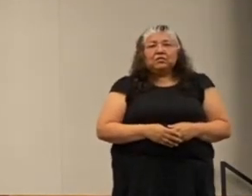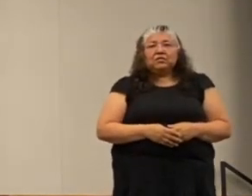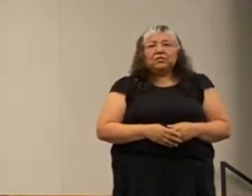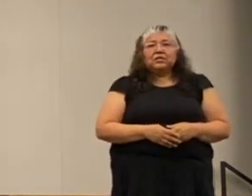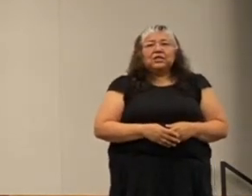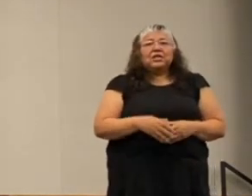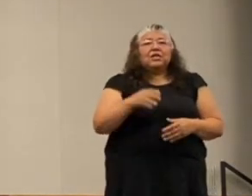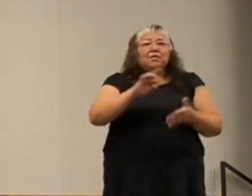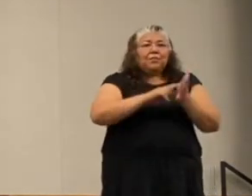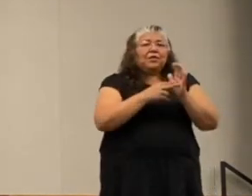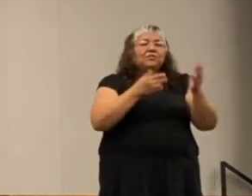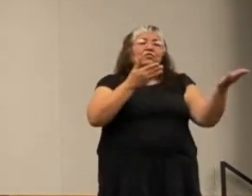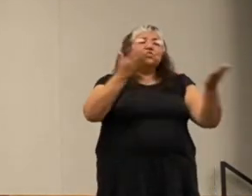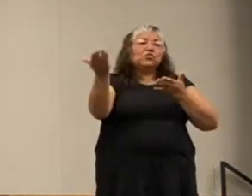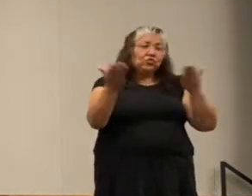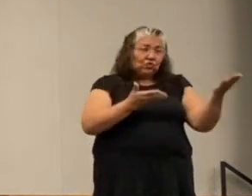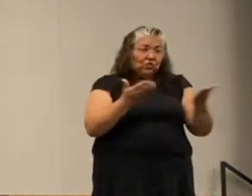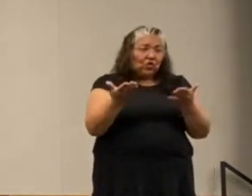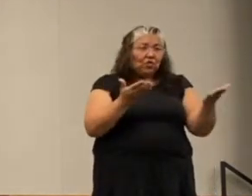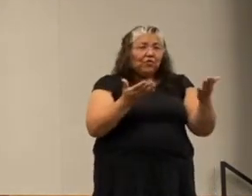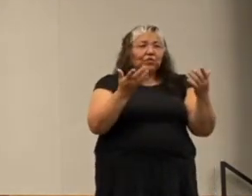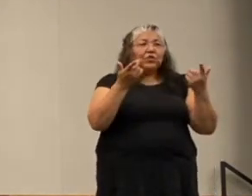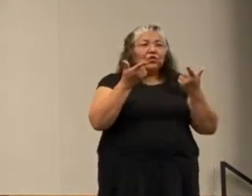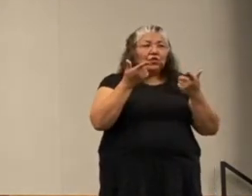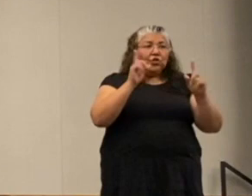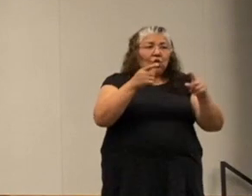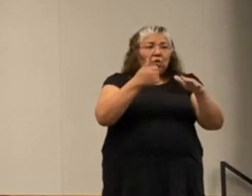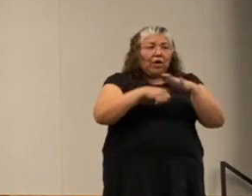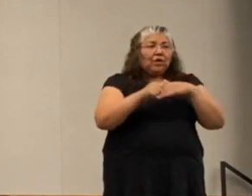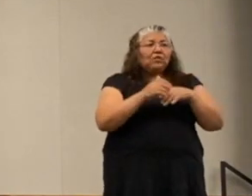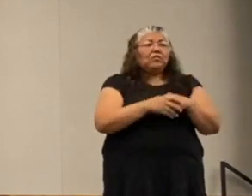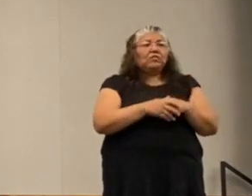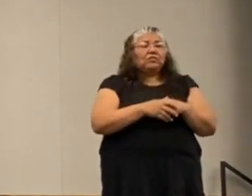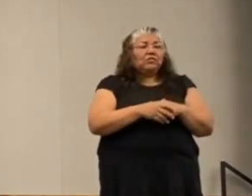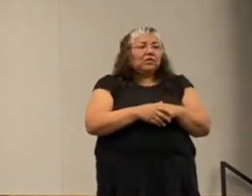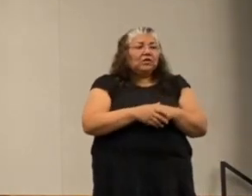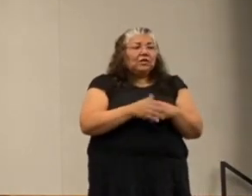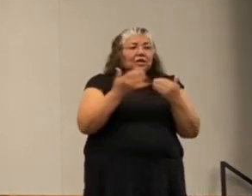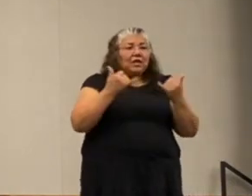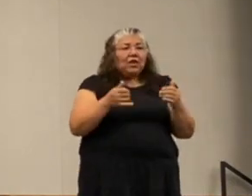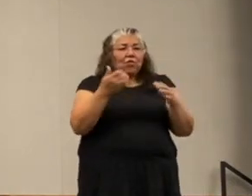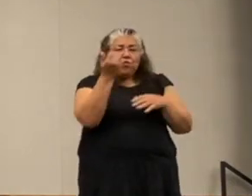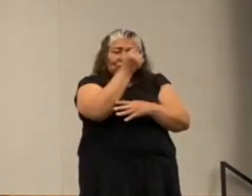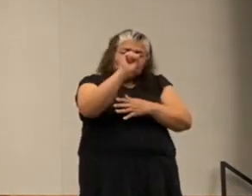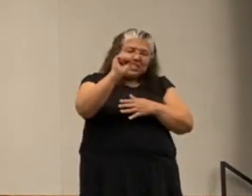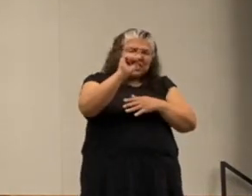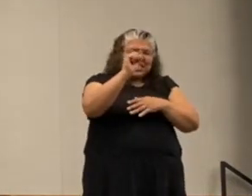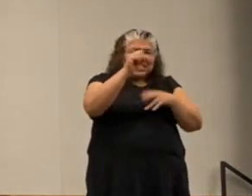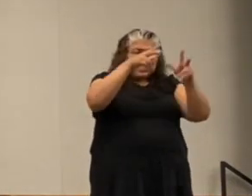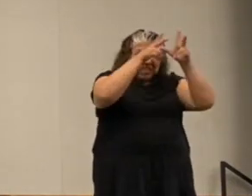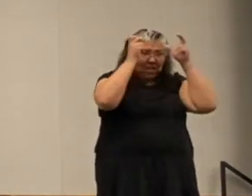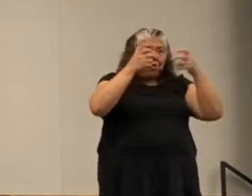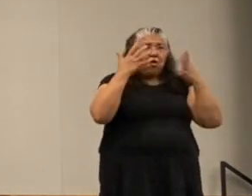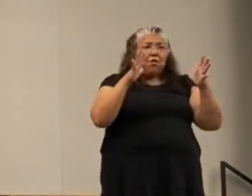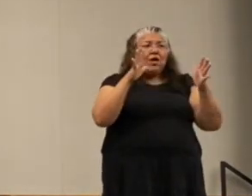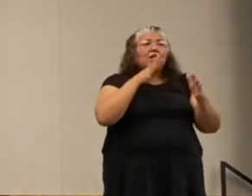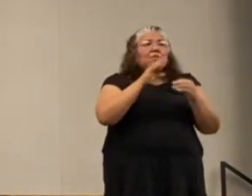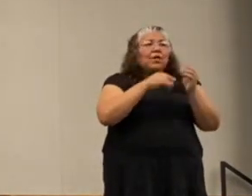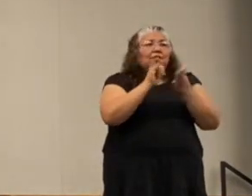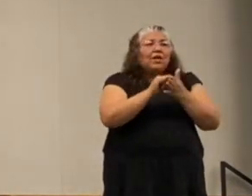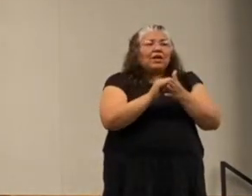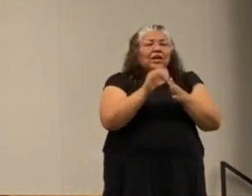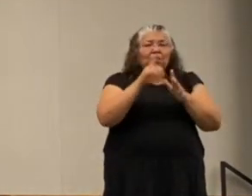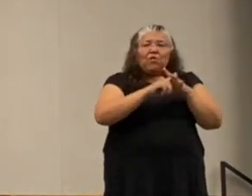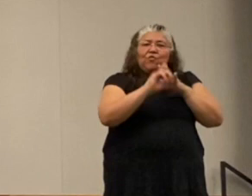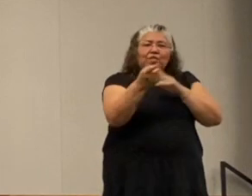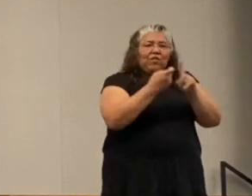to serve, to go under. Therefore, submit to God. Resist the devil. We already talked about that. And he will flee